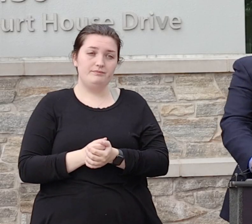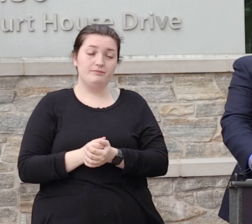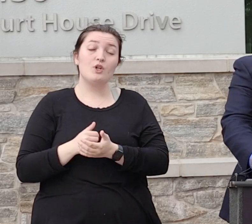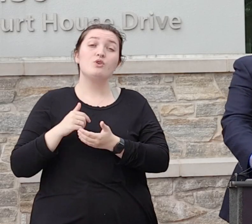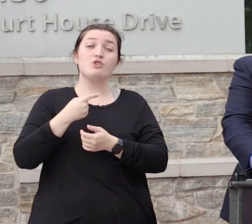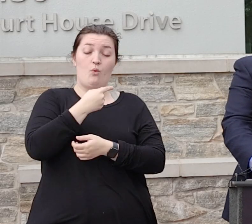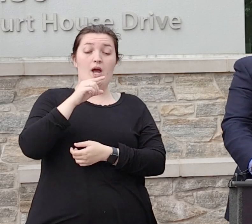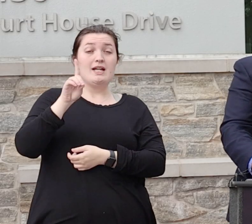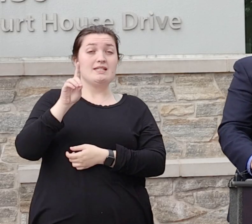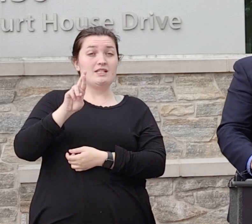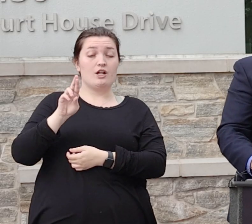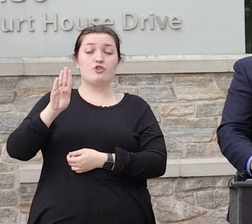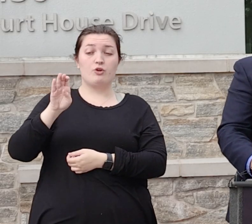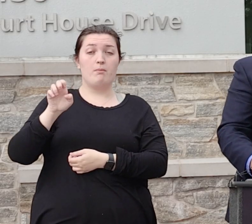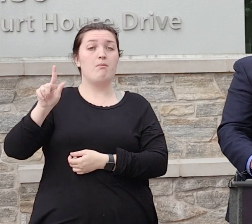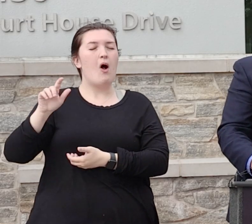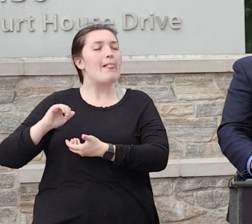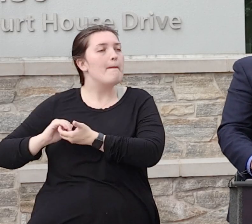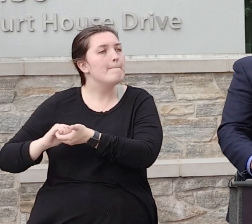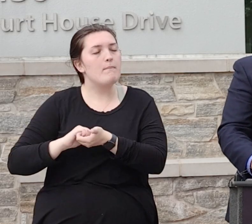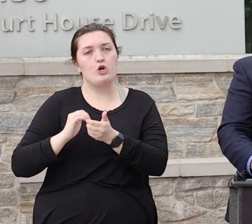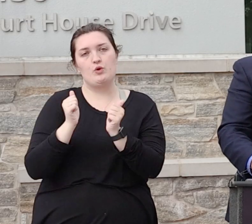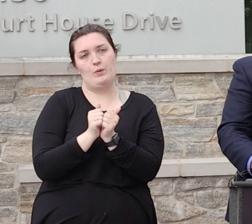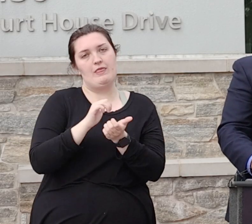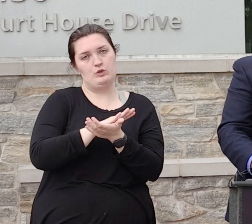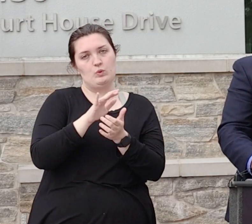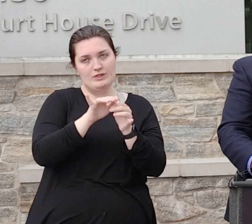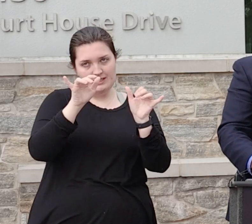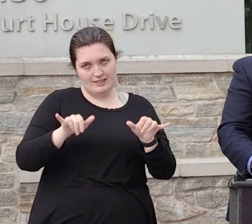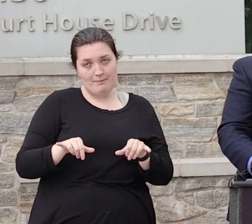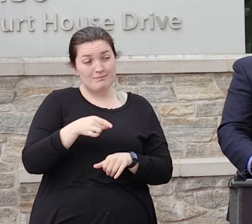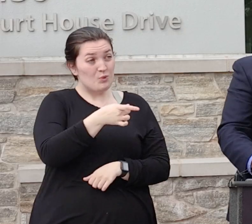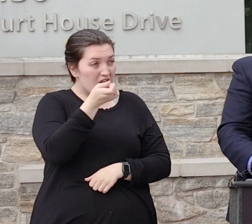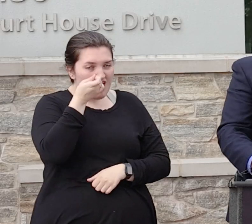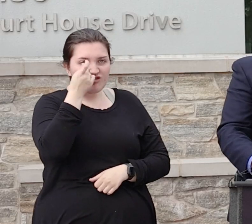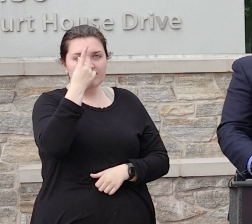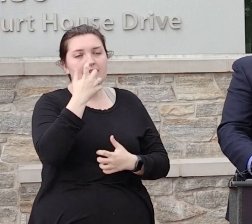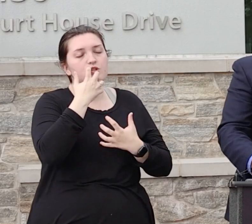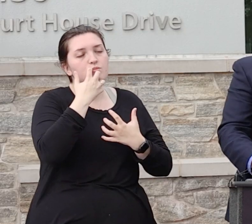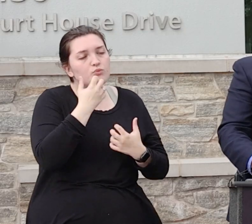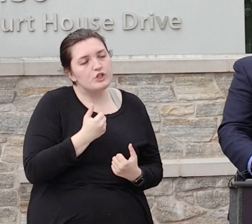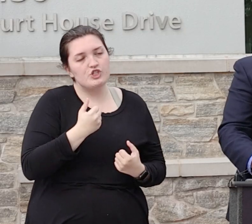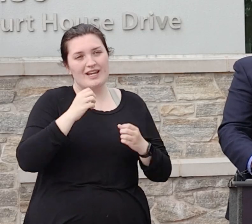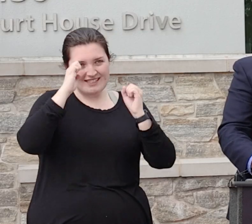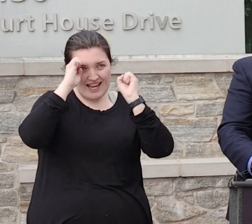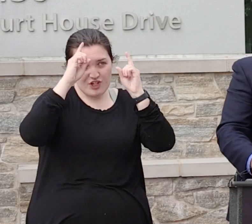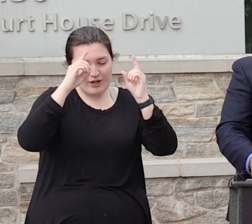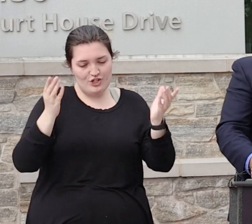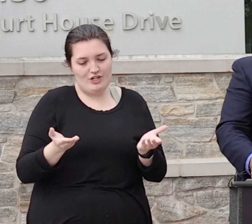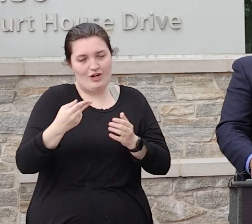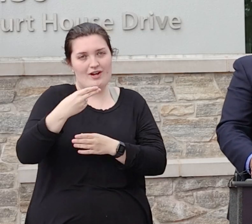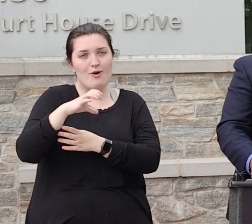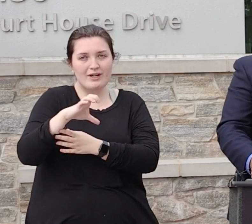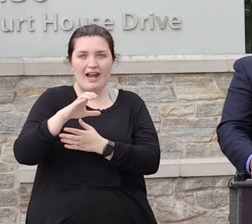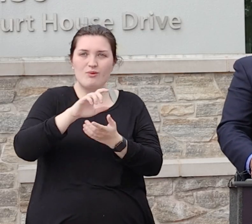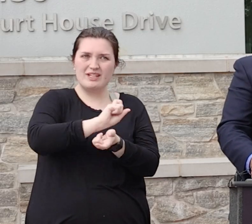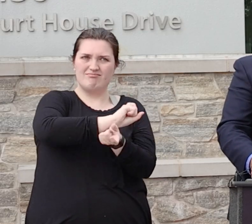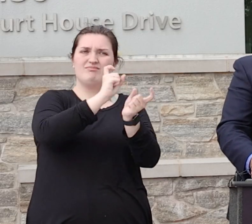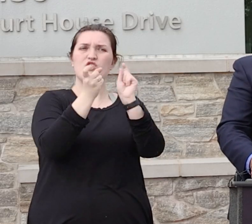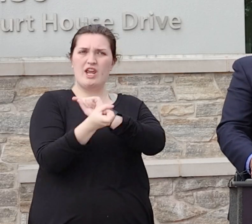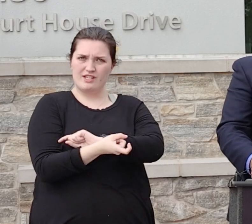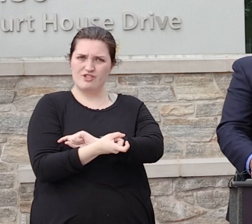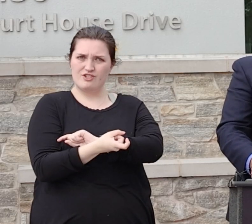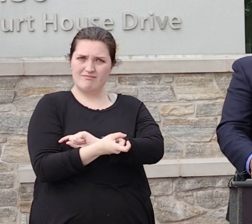Dr. Ball understands, as you heard, and appreciates how education in Howard County has evolved. The needs of our